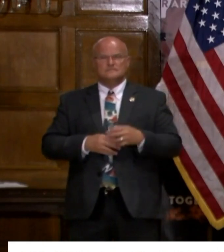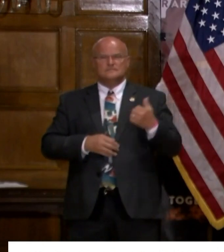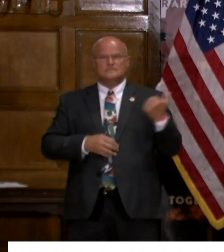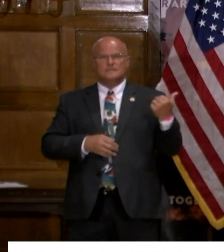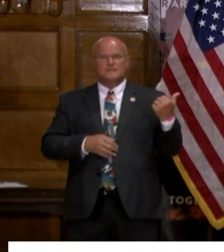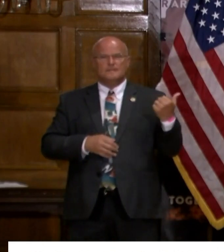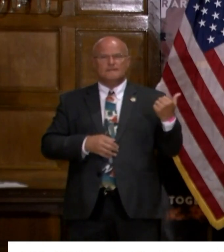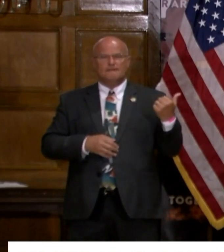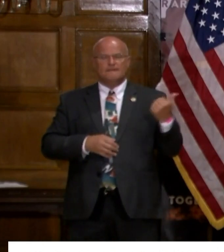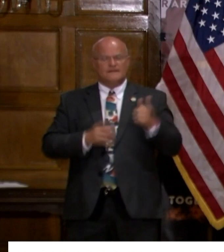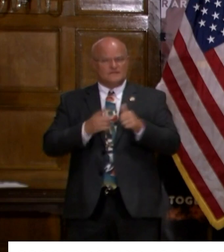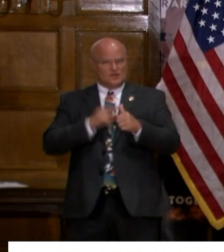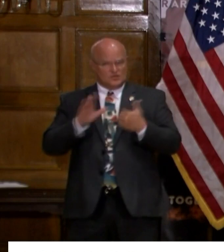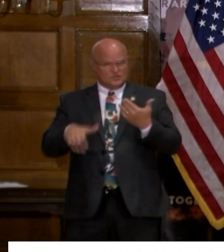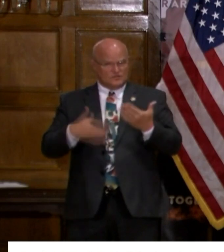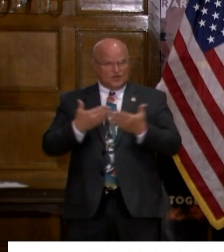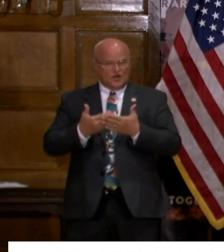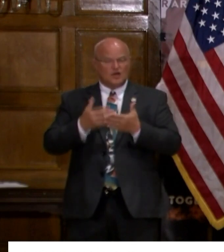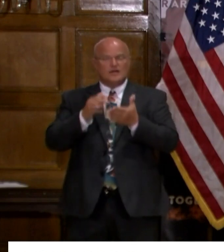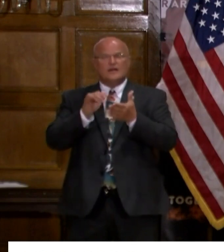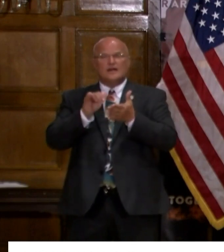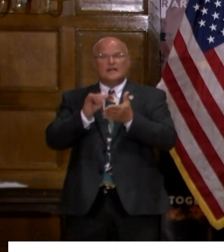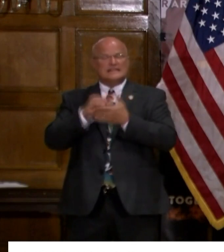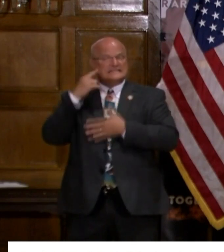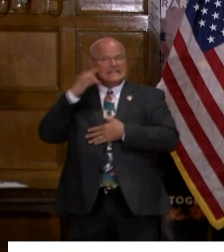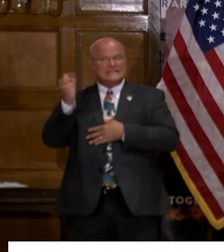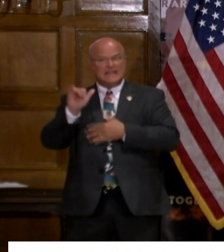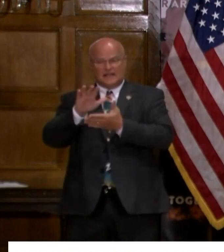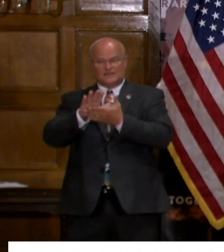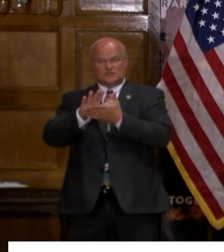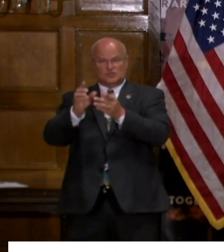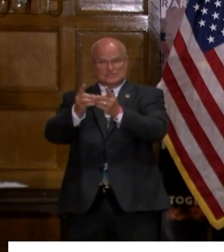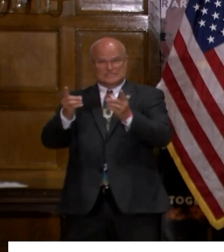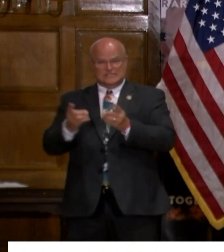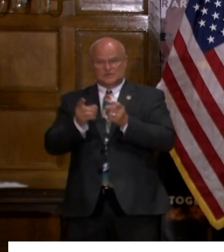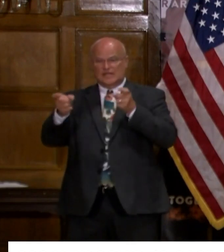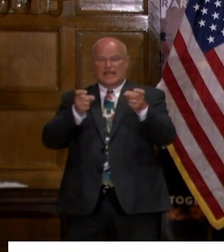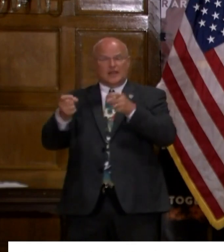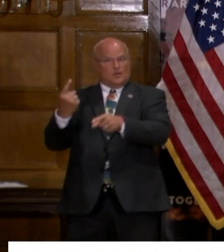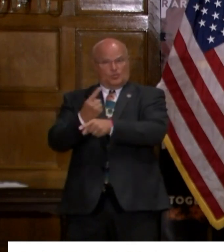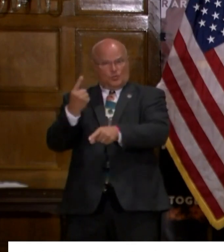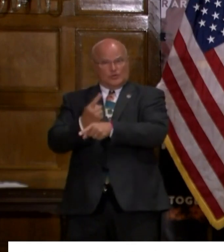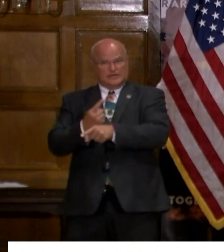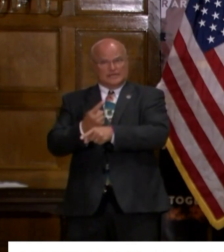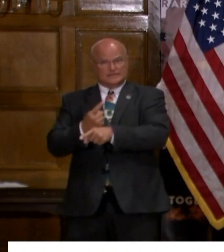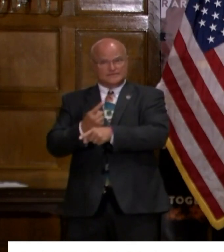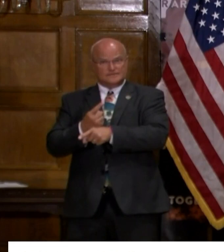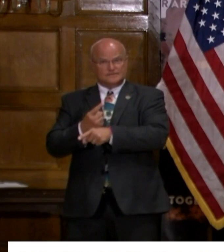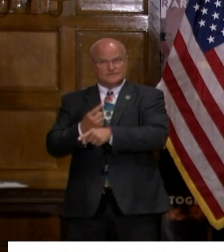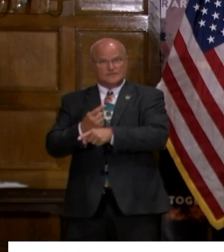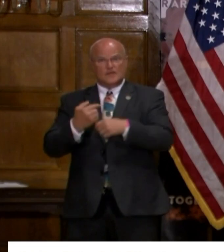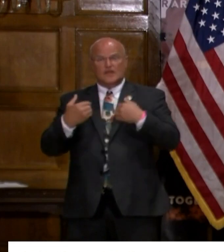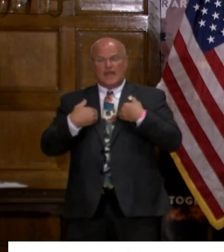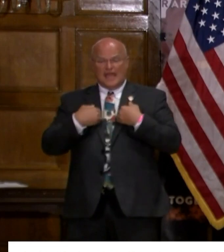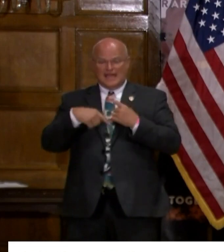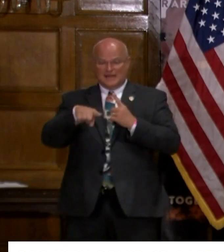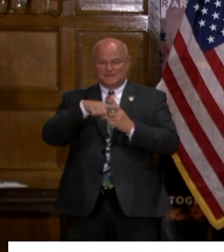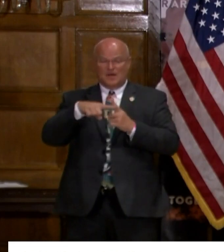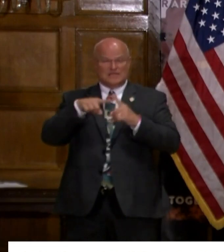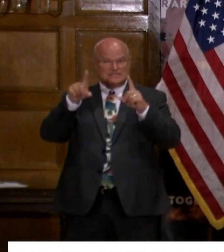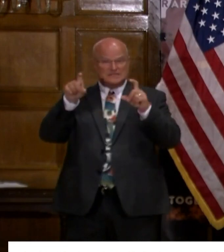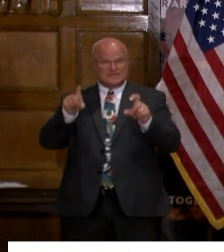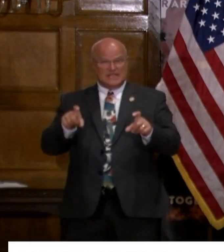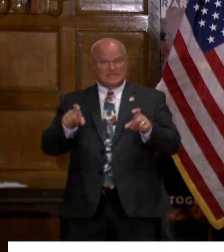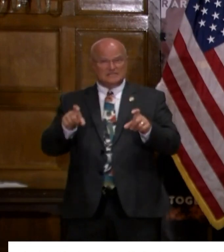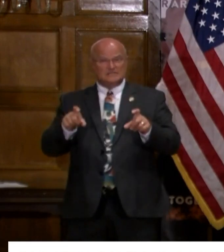Well, I mean, first of all, it sounds like the school district handled it appropriately. You had a positive